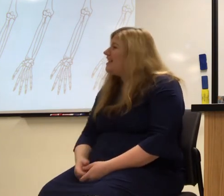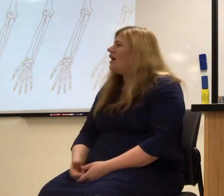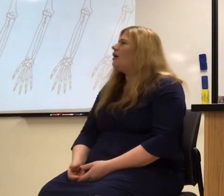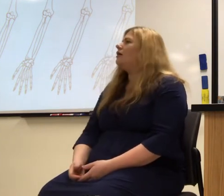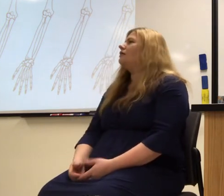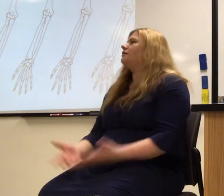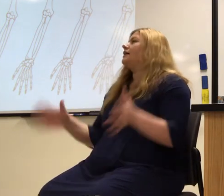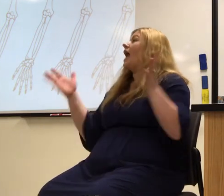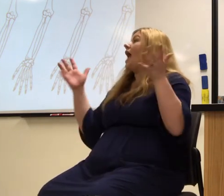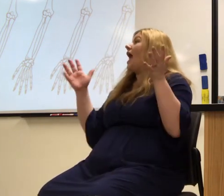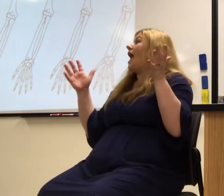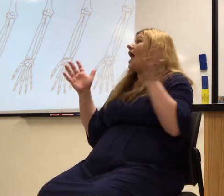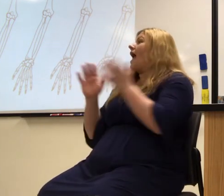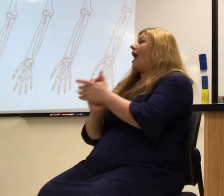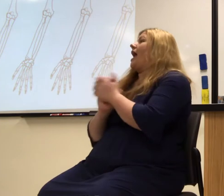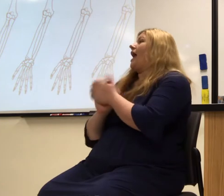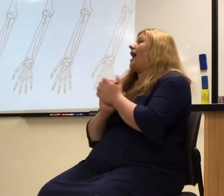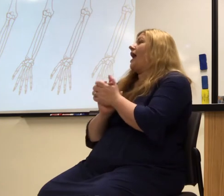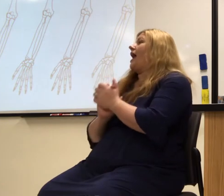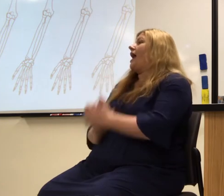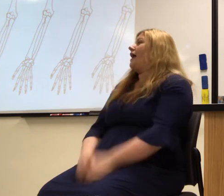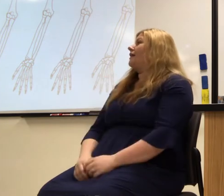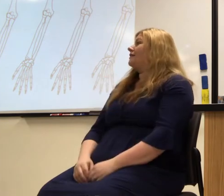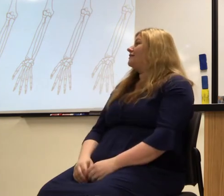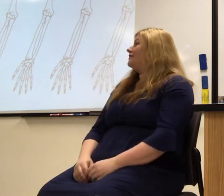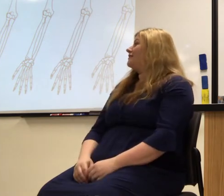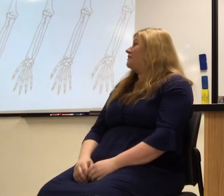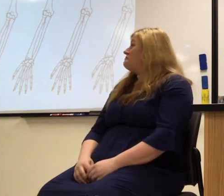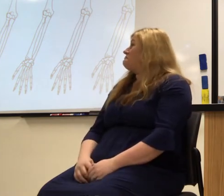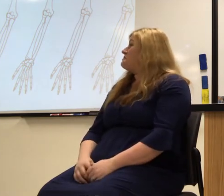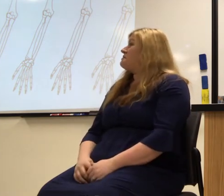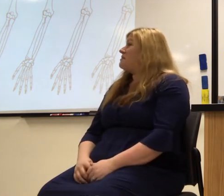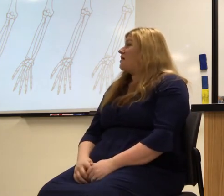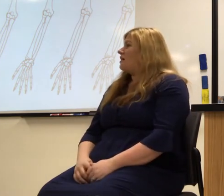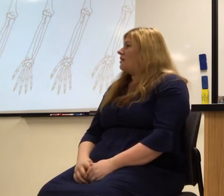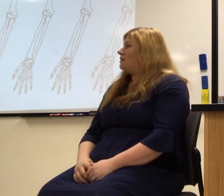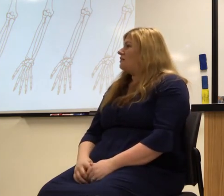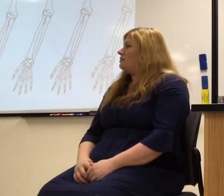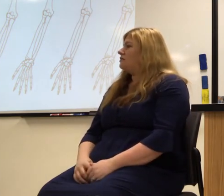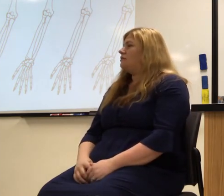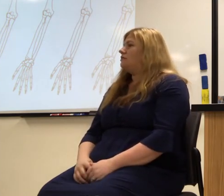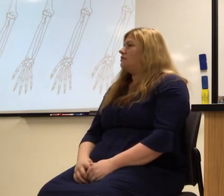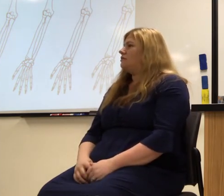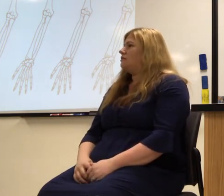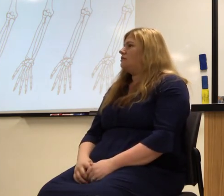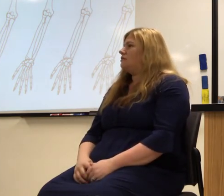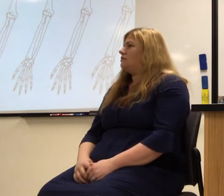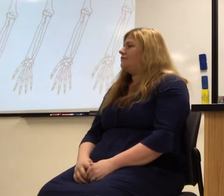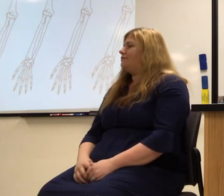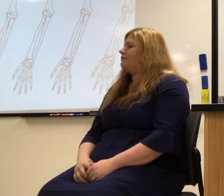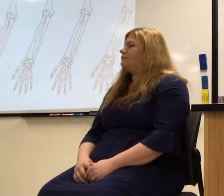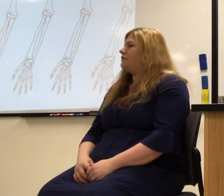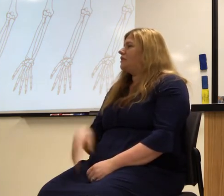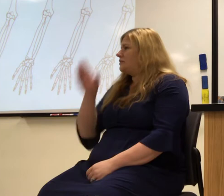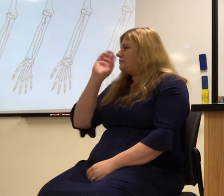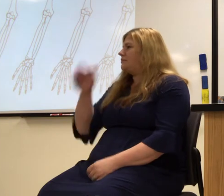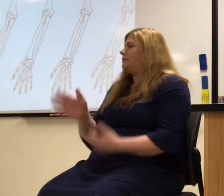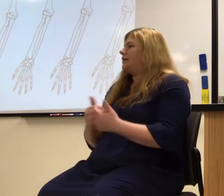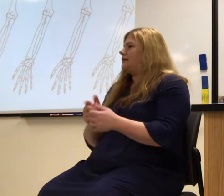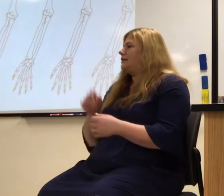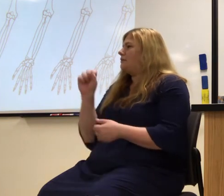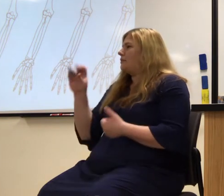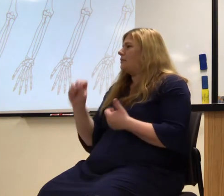okay, yeah, that's a pretty good list there. The first four go like this. Four, and then go like